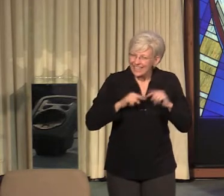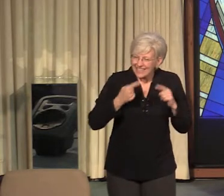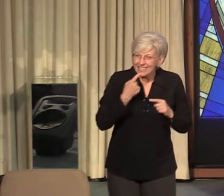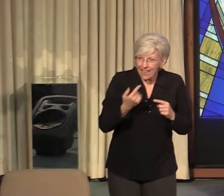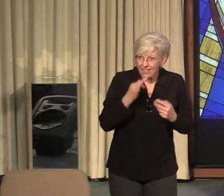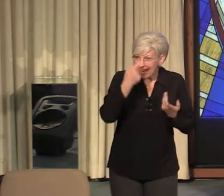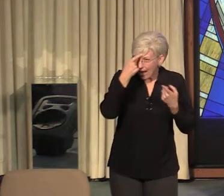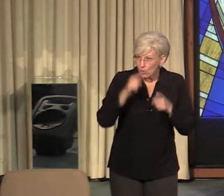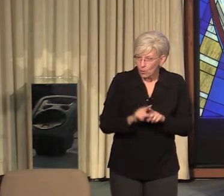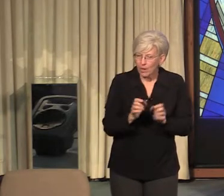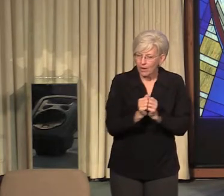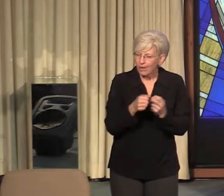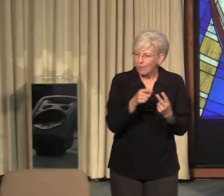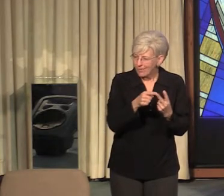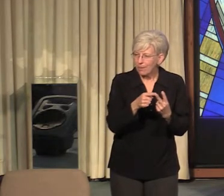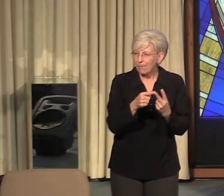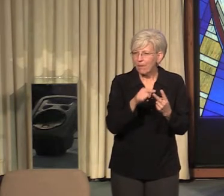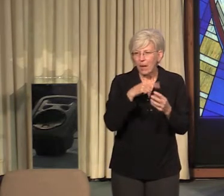everything.